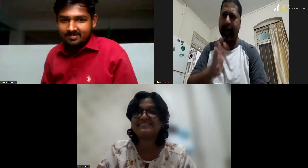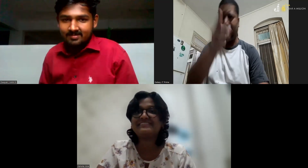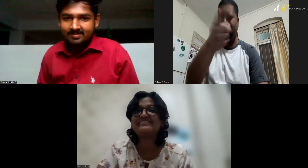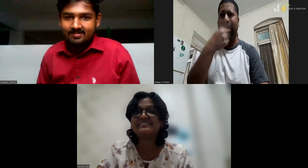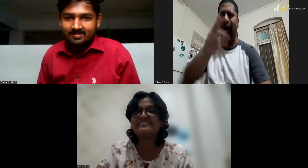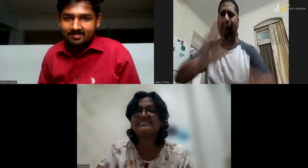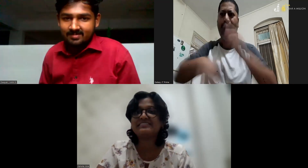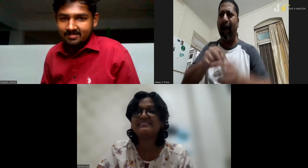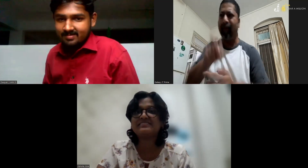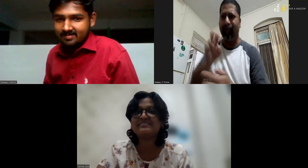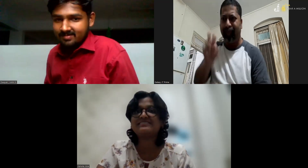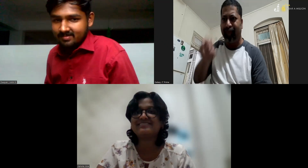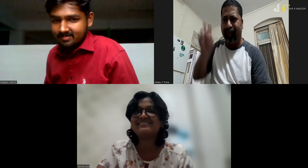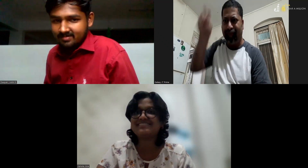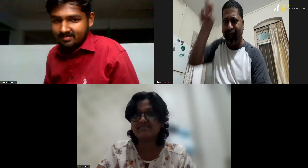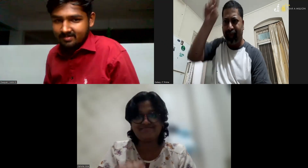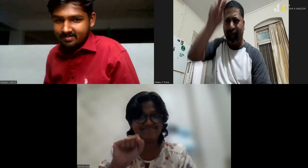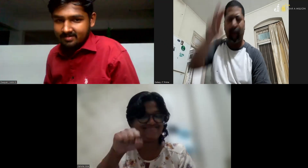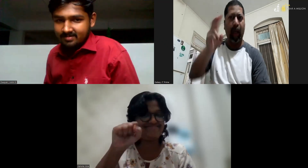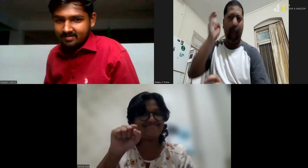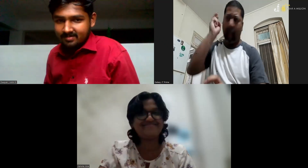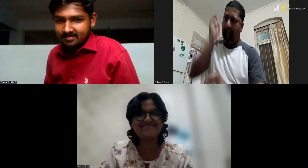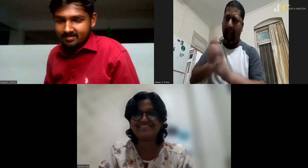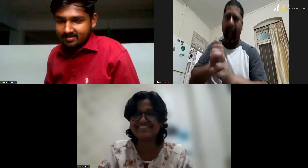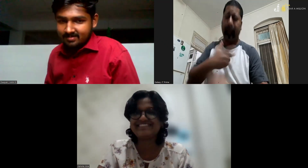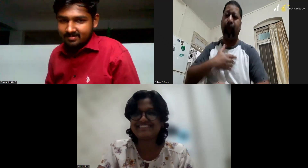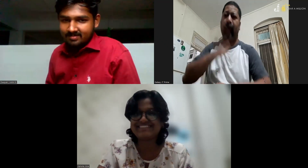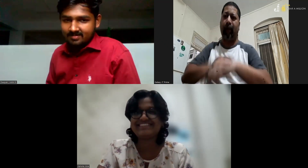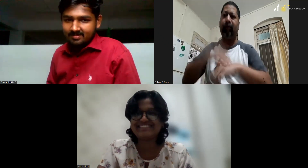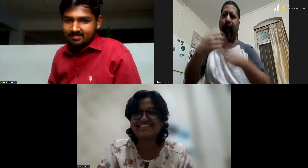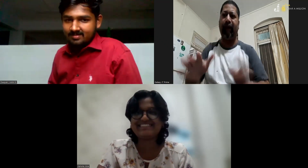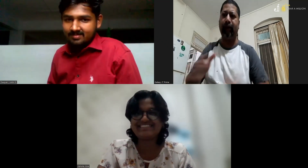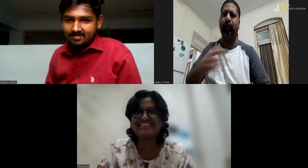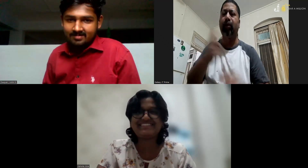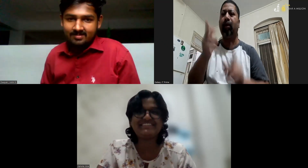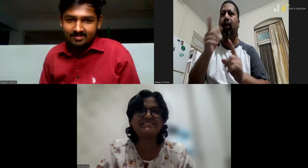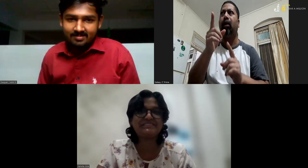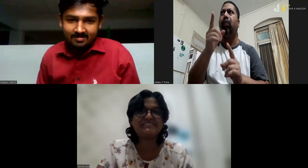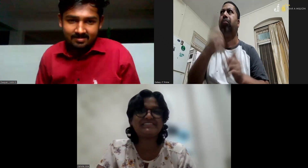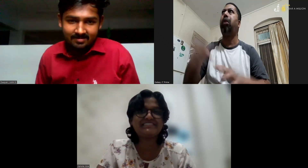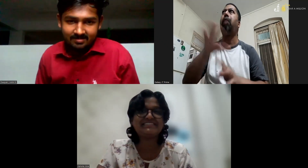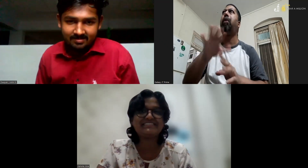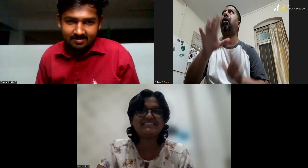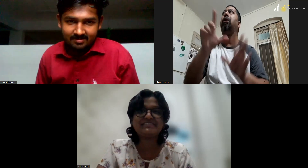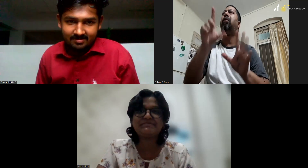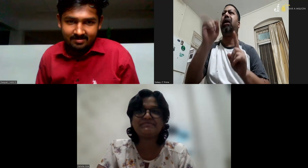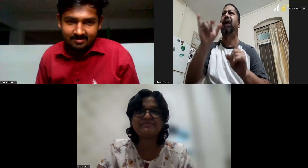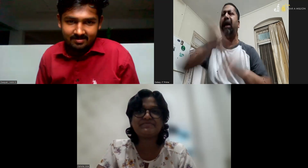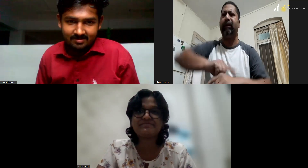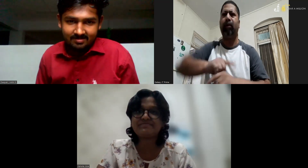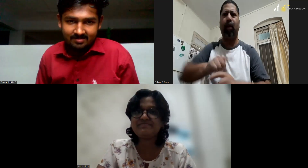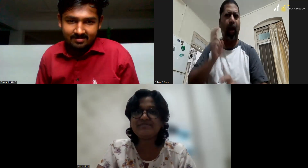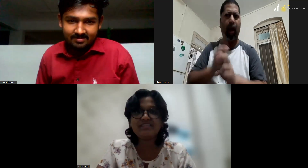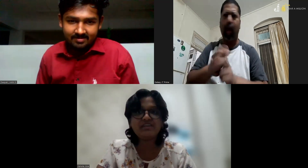those places, and that was really not easy. It was a difficult task to just go on a trek,